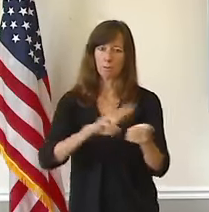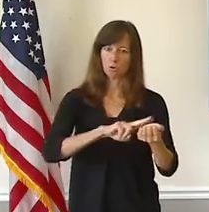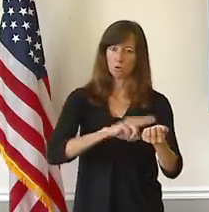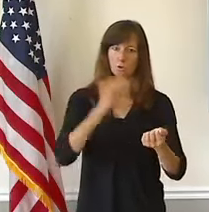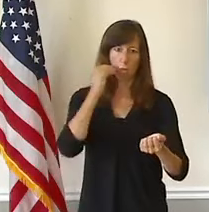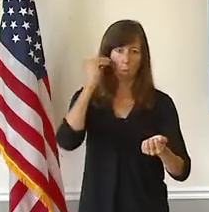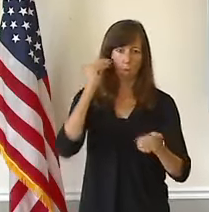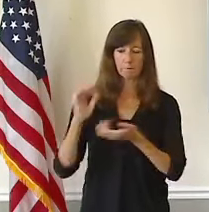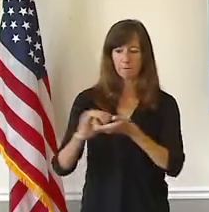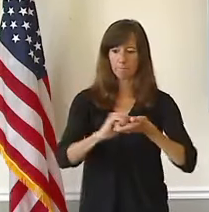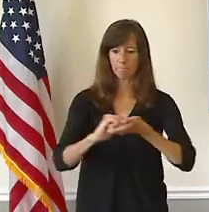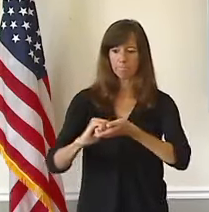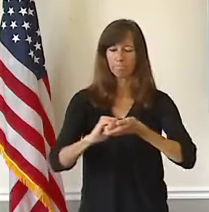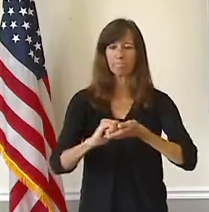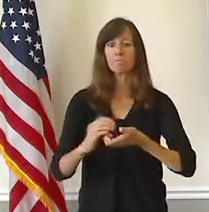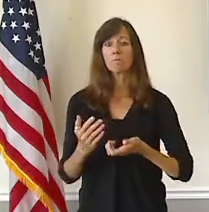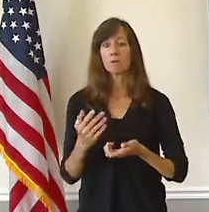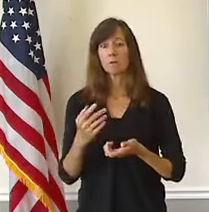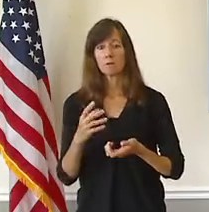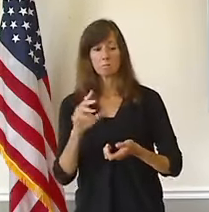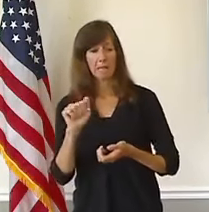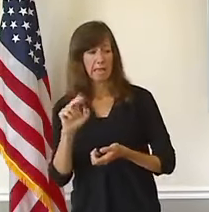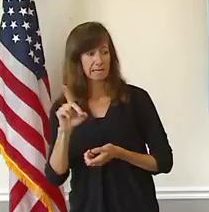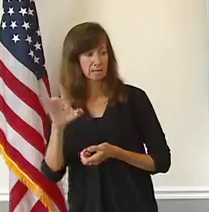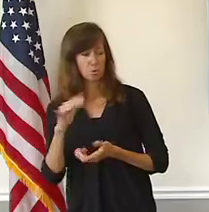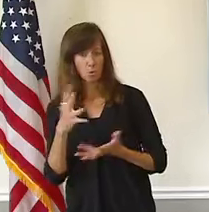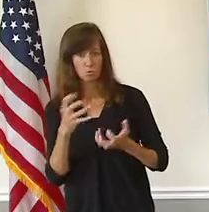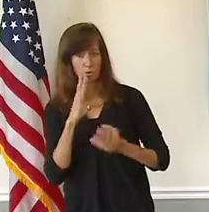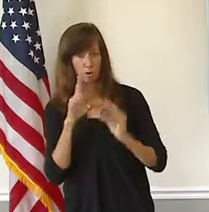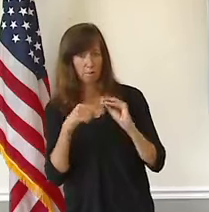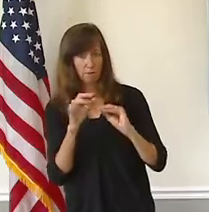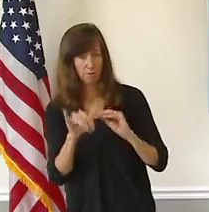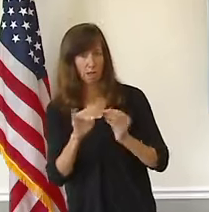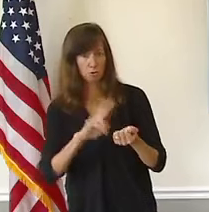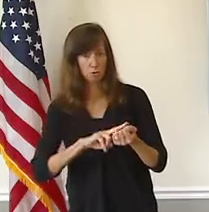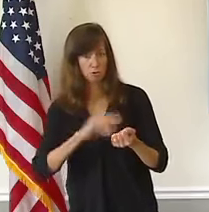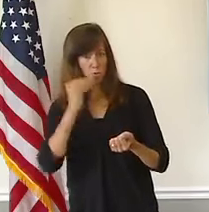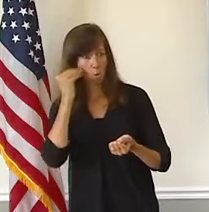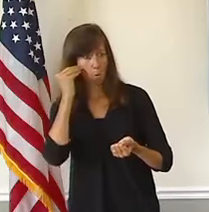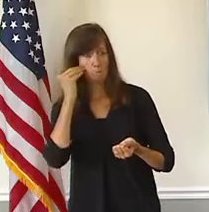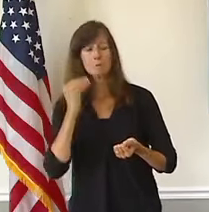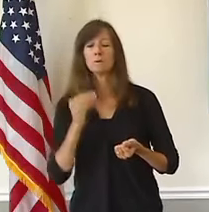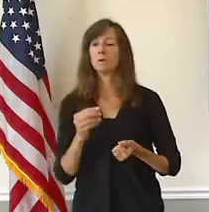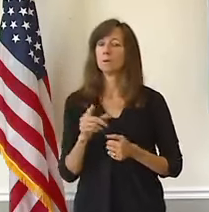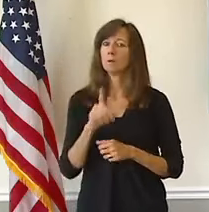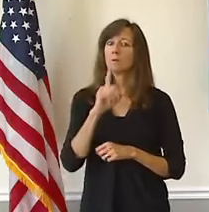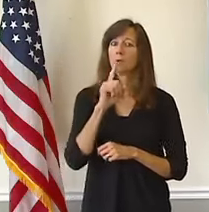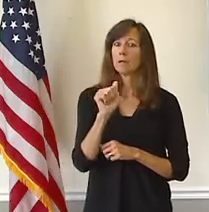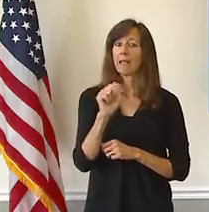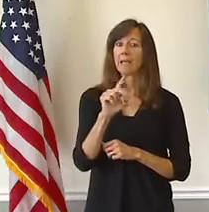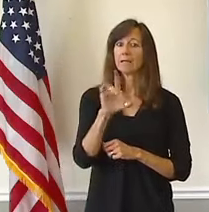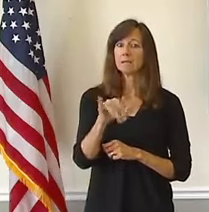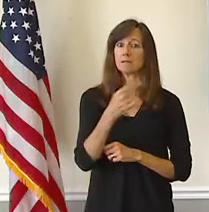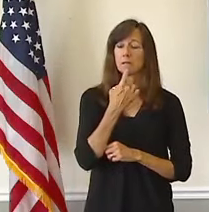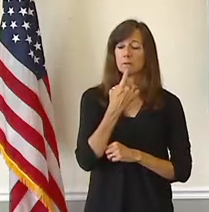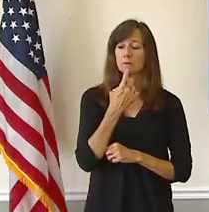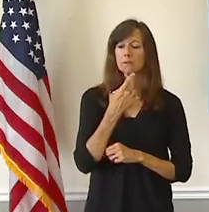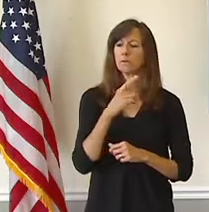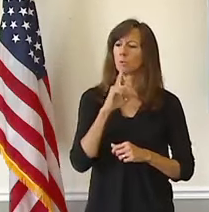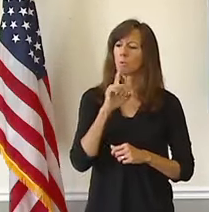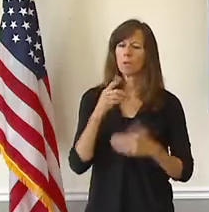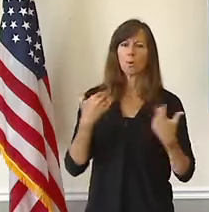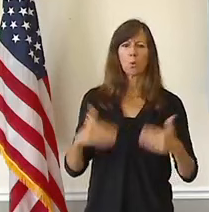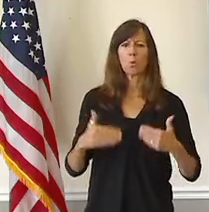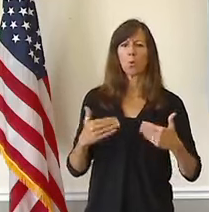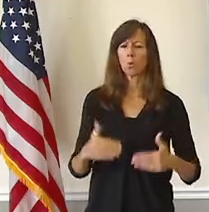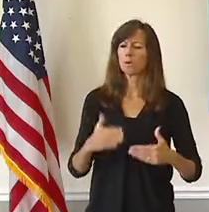assisted living and nursing home facilities? It's been really one of the really solid responses we've